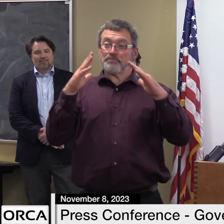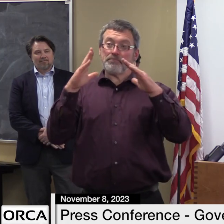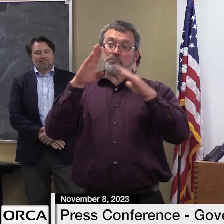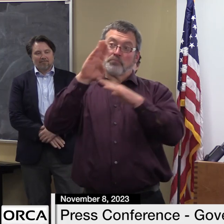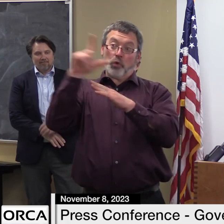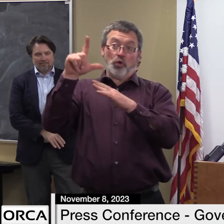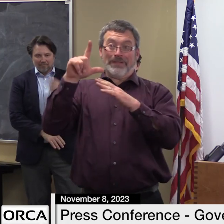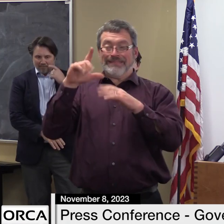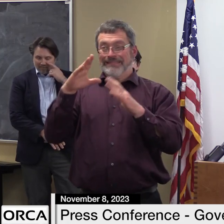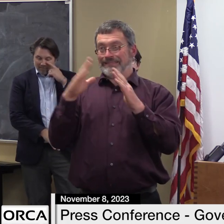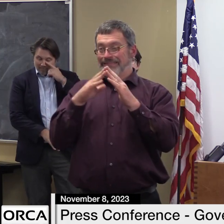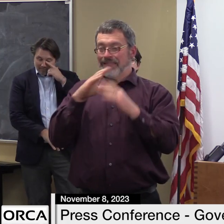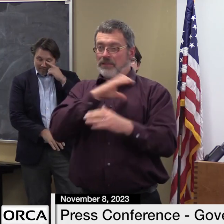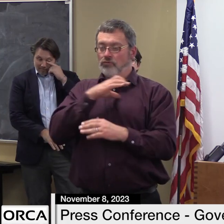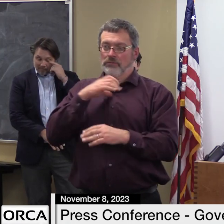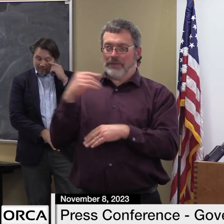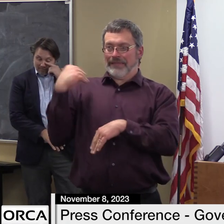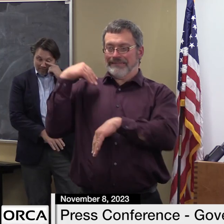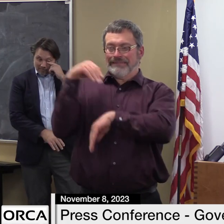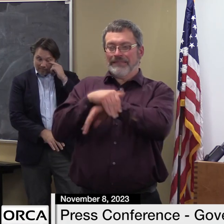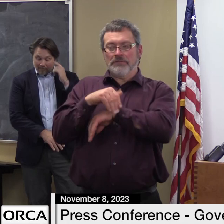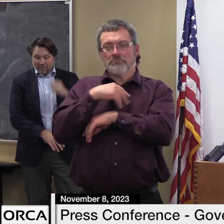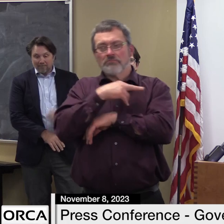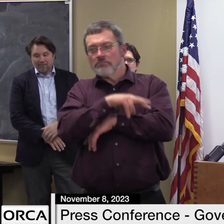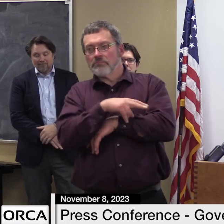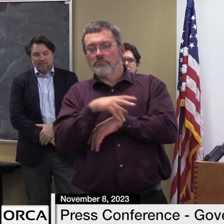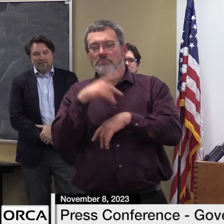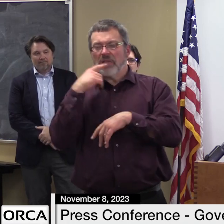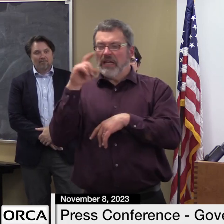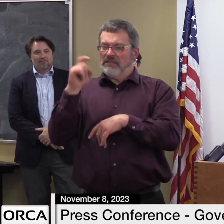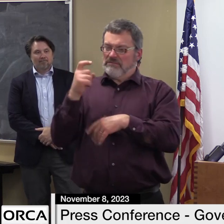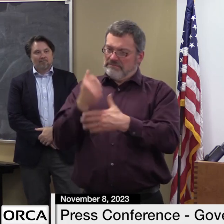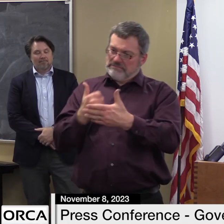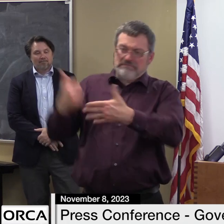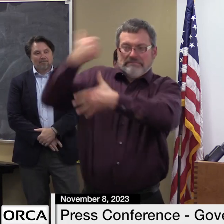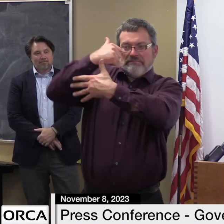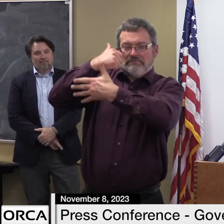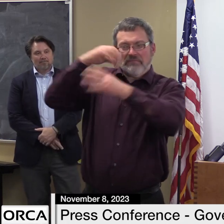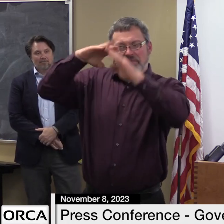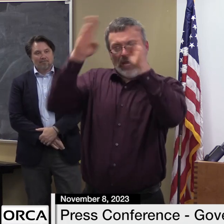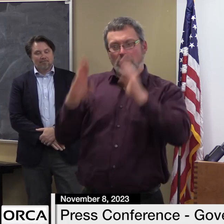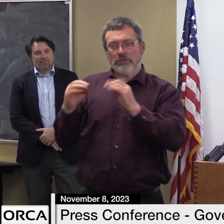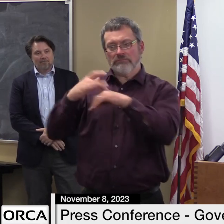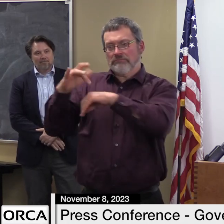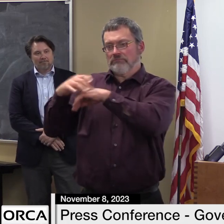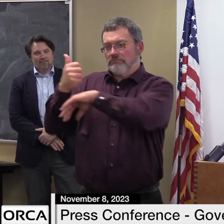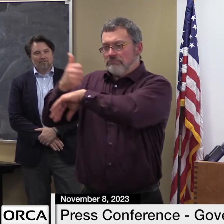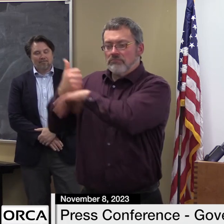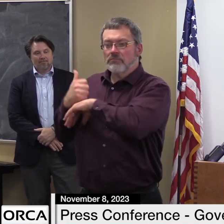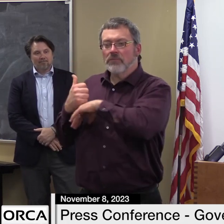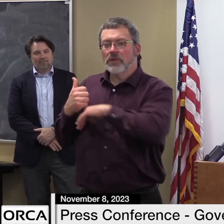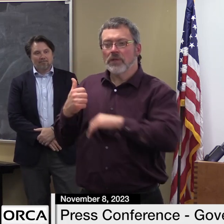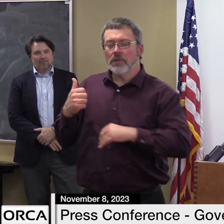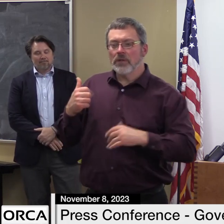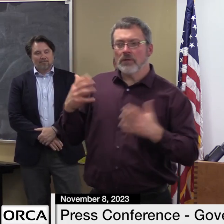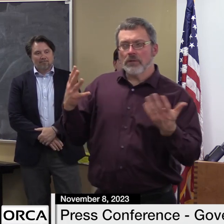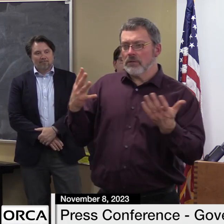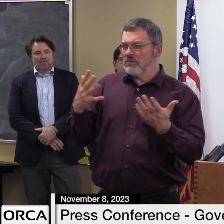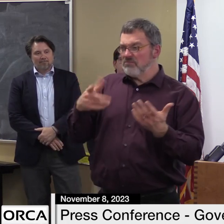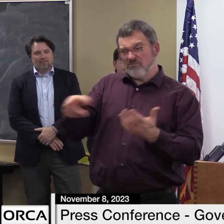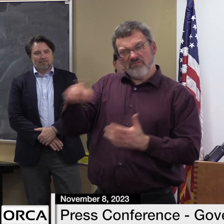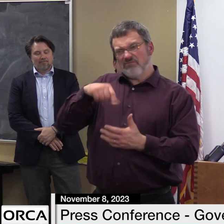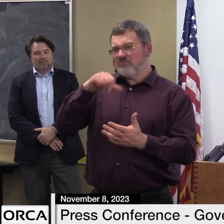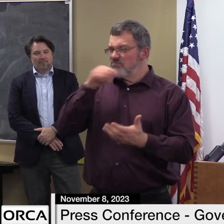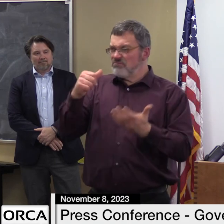really clear. Housing first, no idea, no even discussion about how can